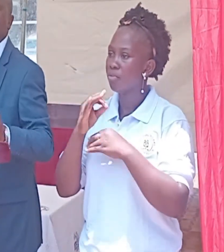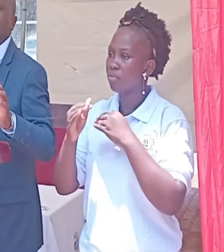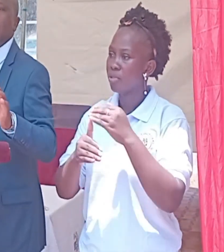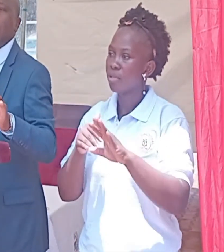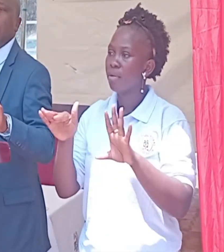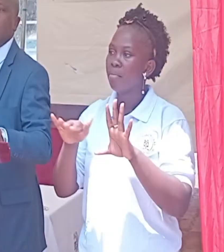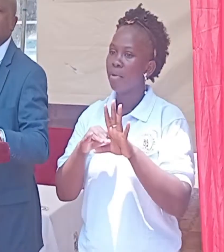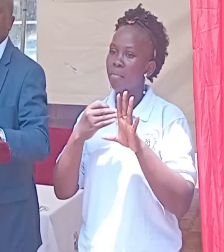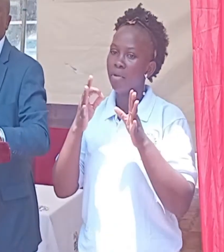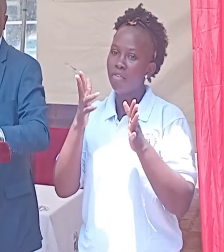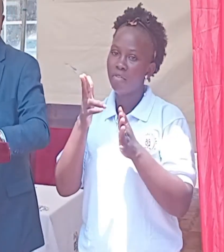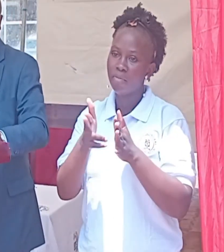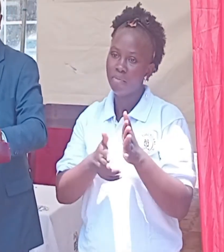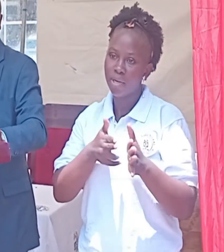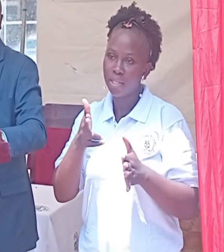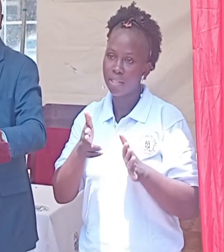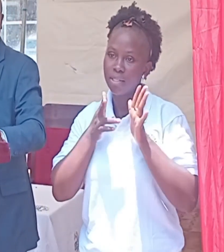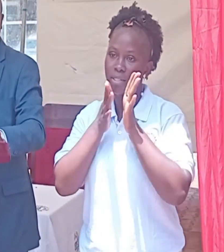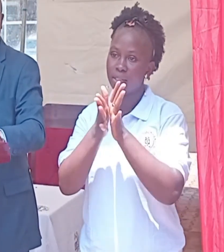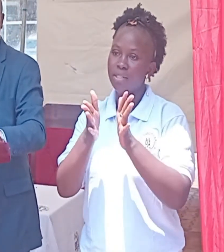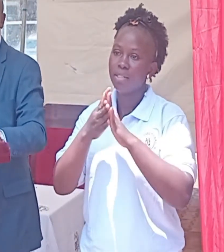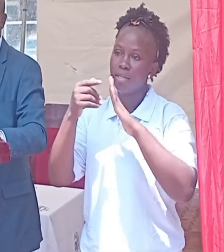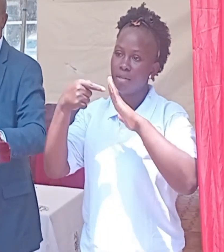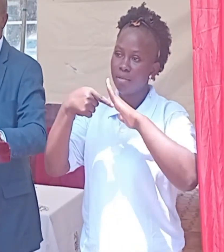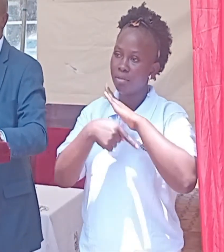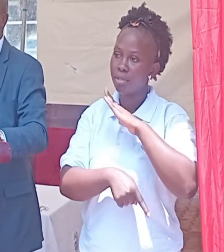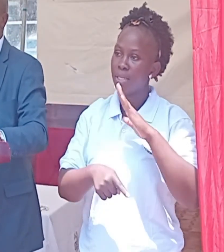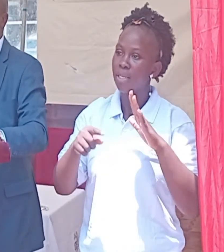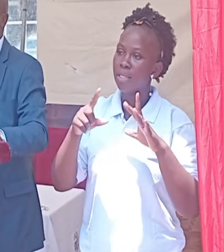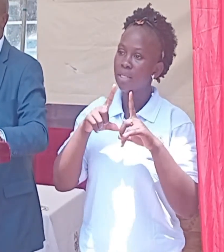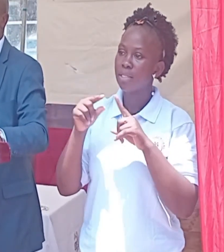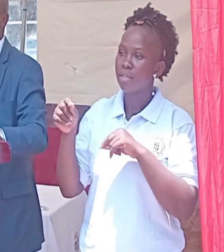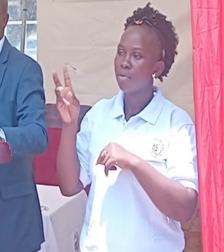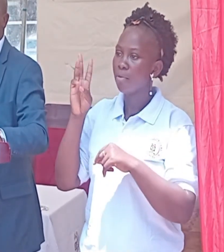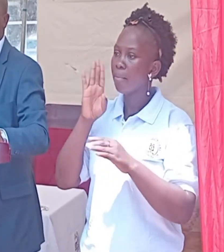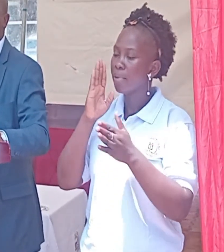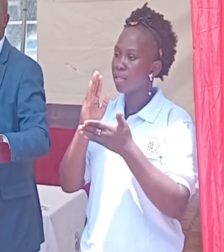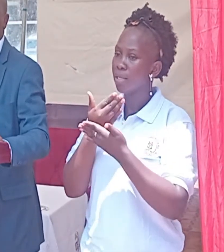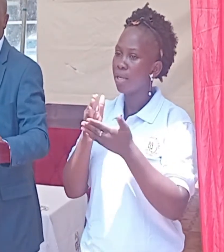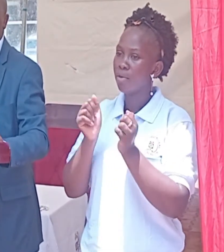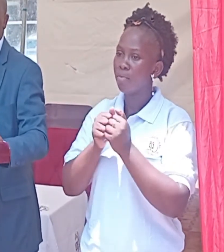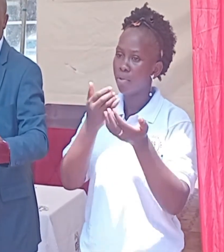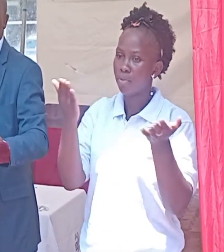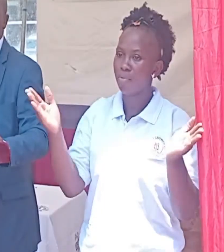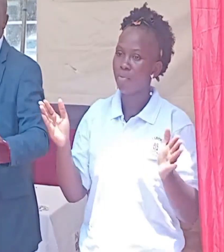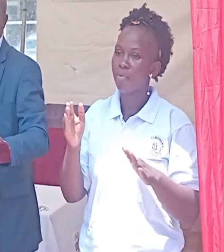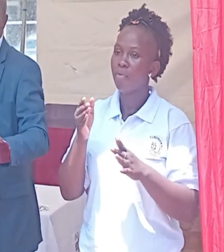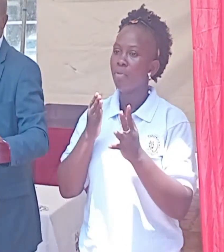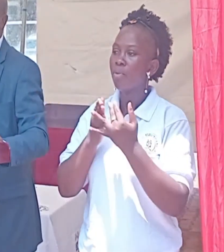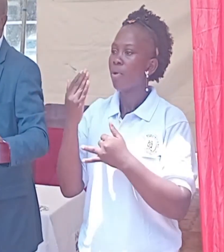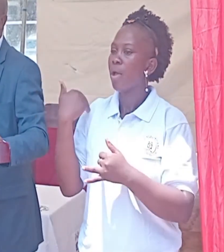press, the detailed statement is going to be shared with you via our platforms,